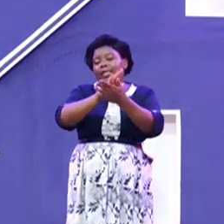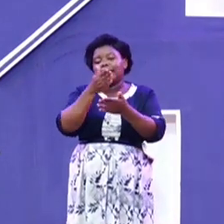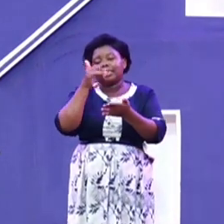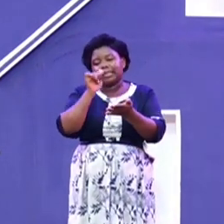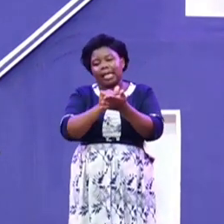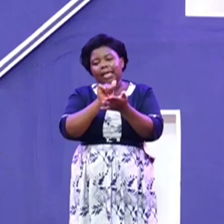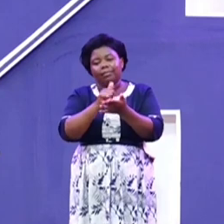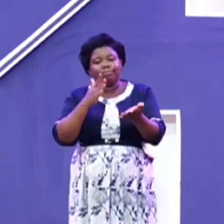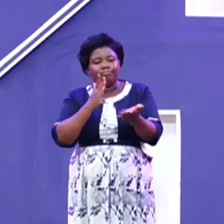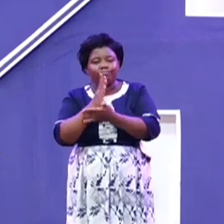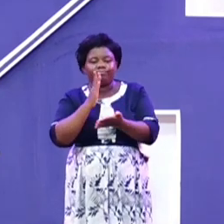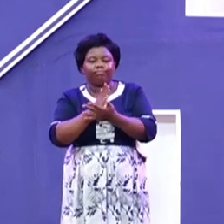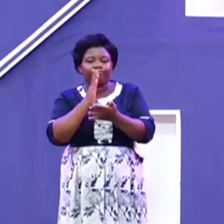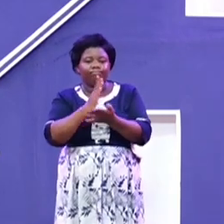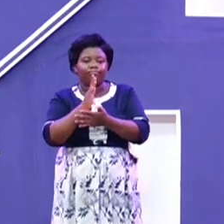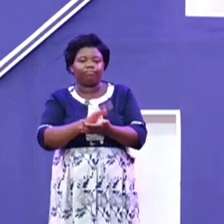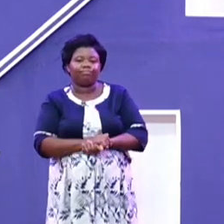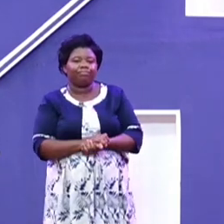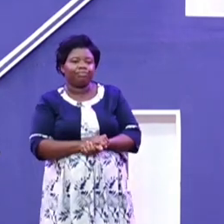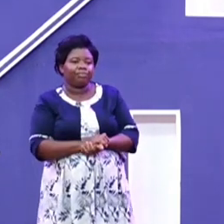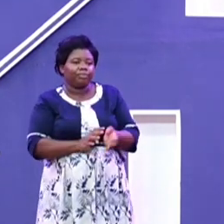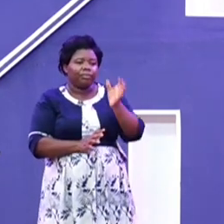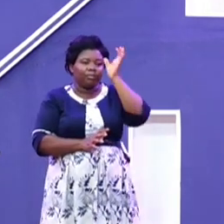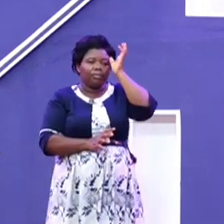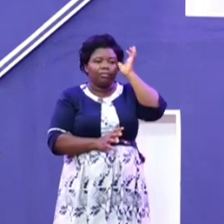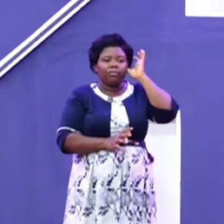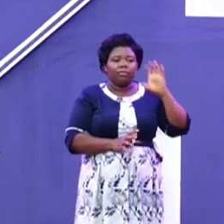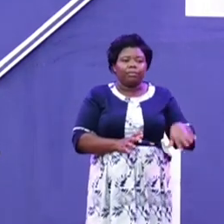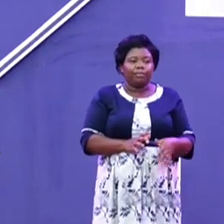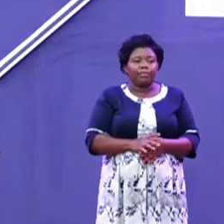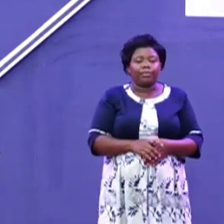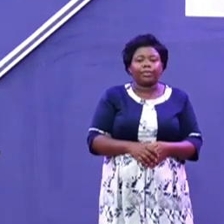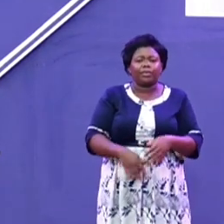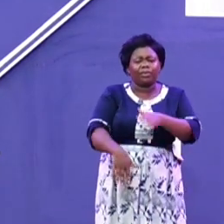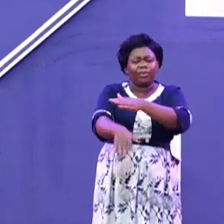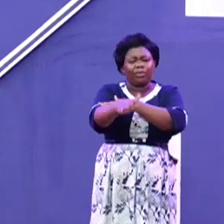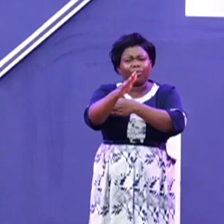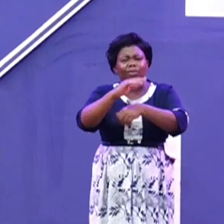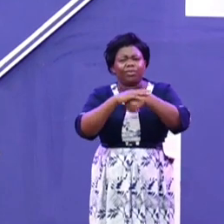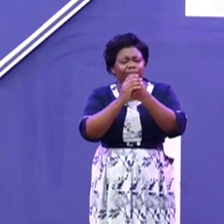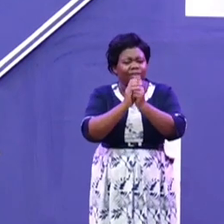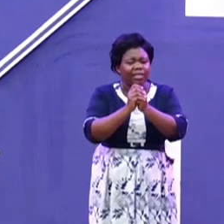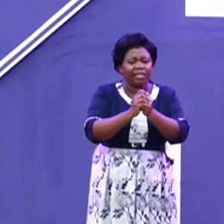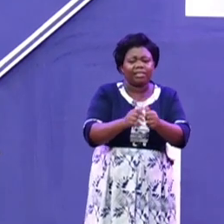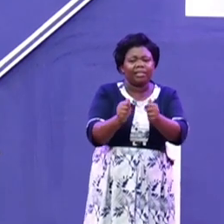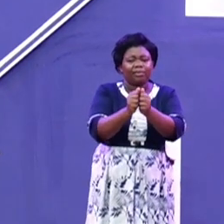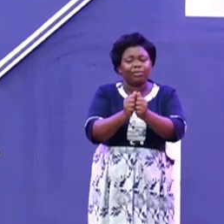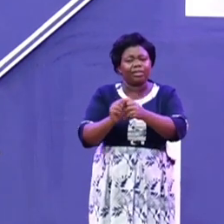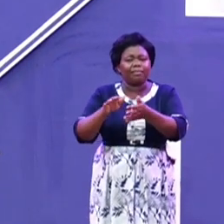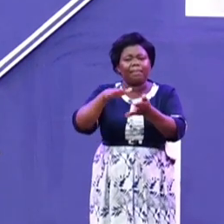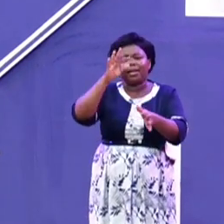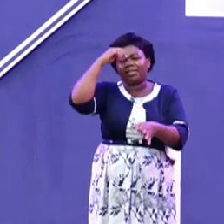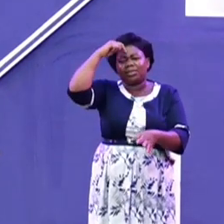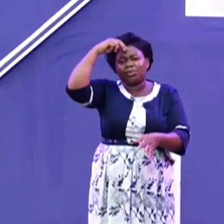that we are so special before God, he was right. Yatumalirako amagezi mu butonde, mu kututonda. He put